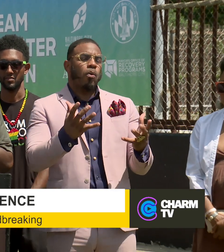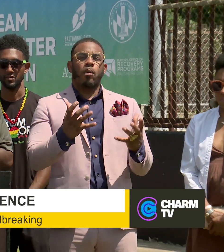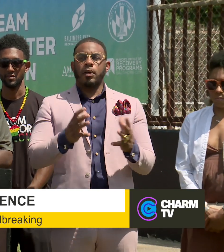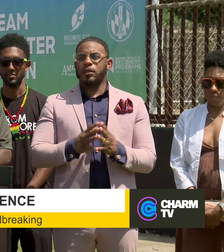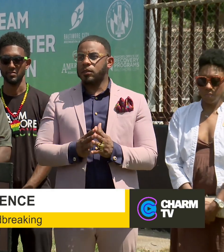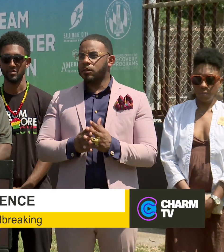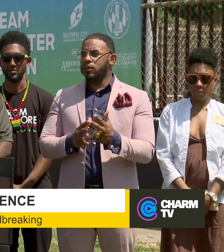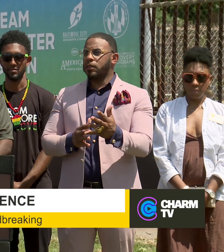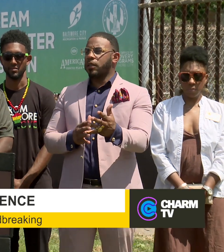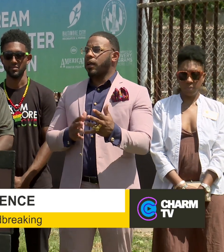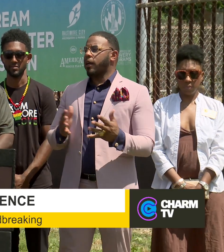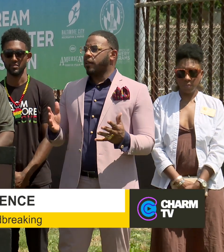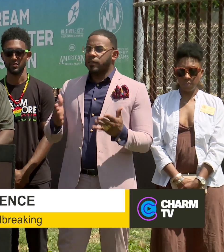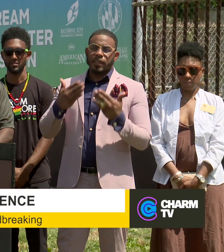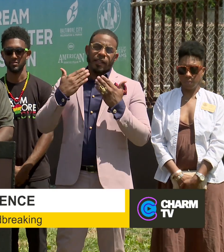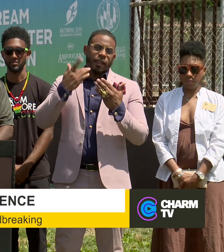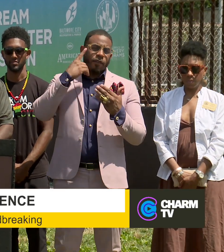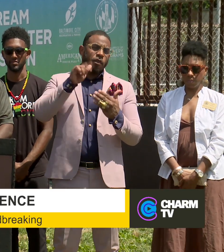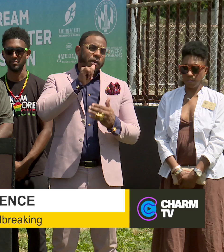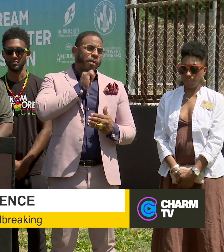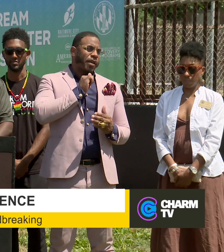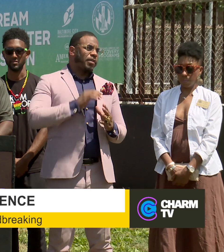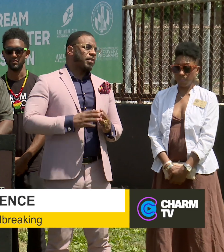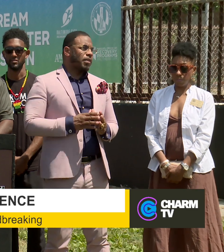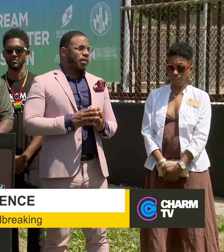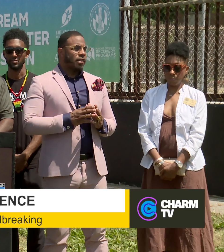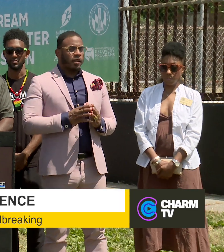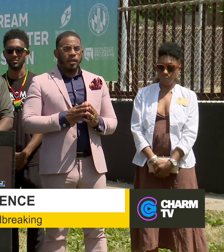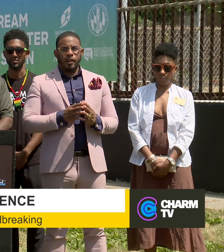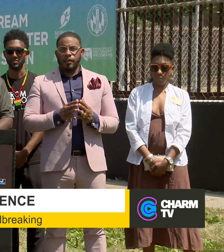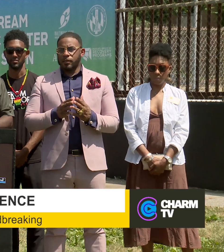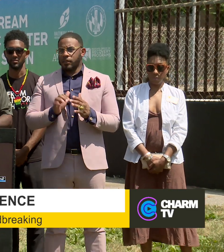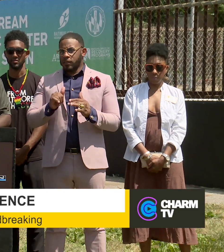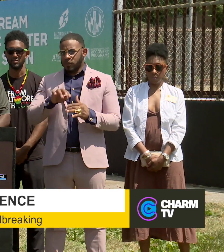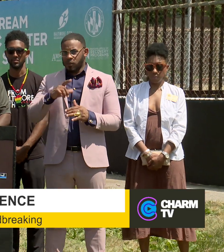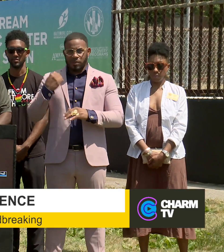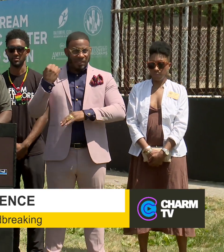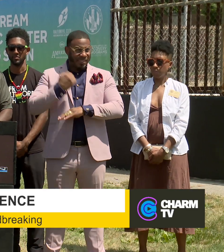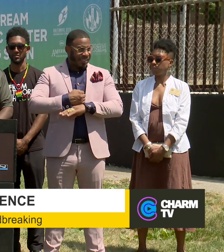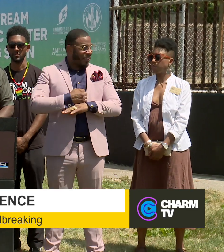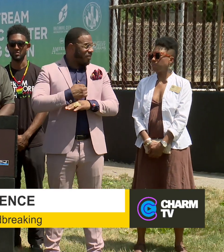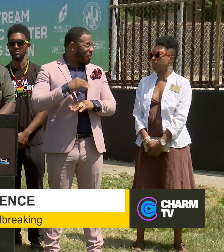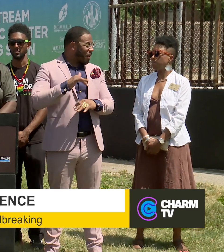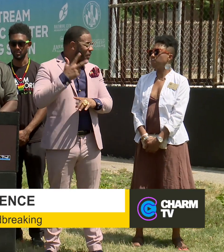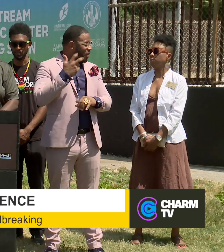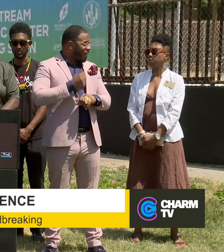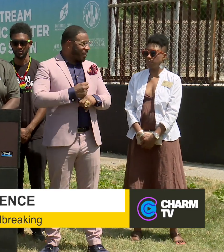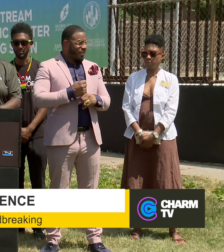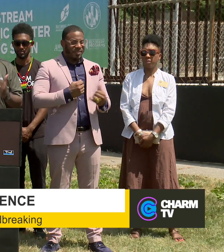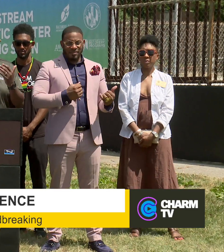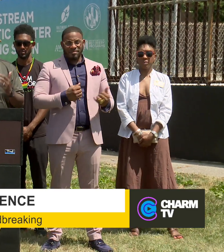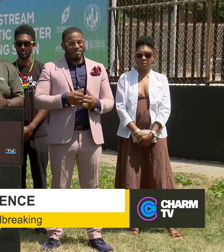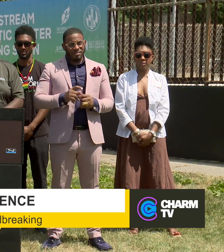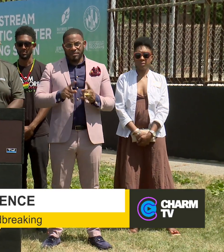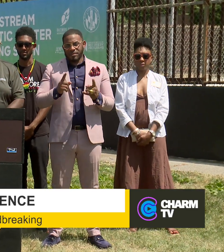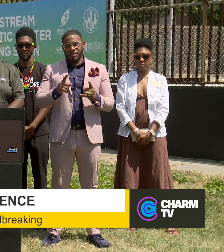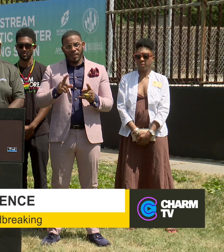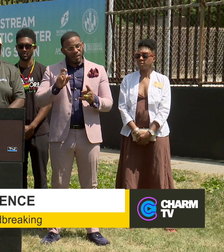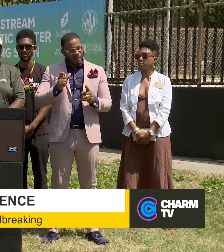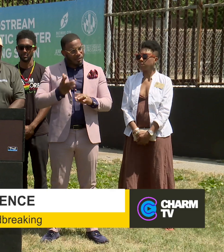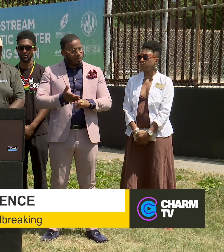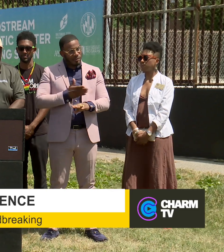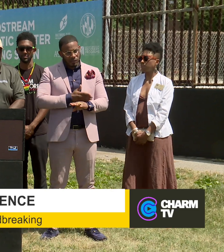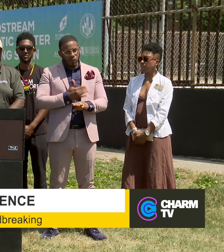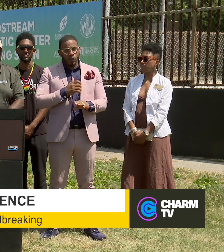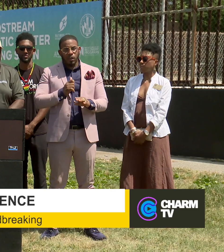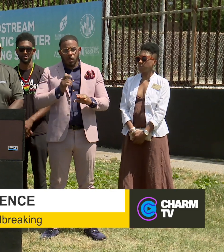to thank you for your patience. This pool's been shut down for about 3 years, but it needed that